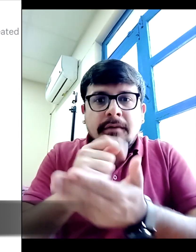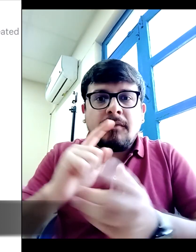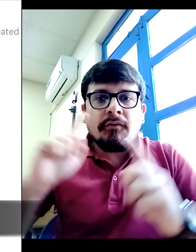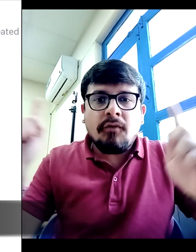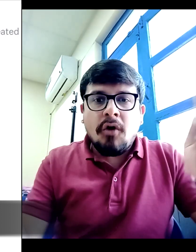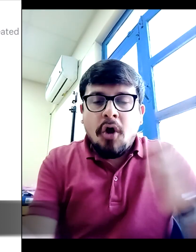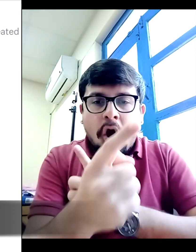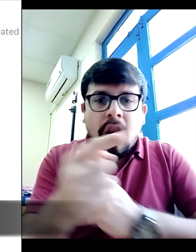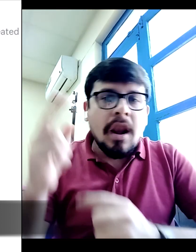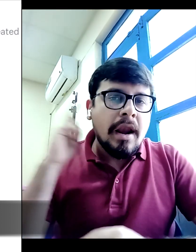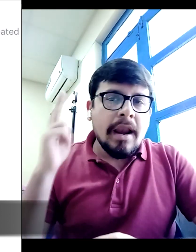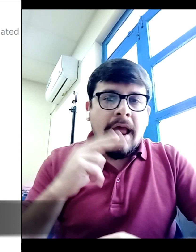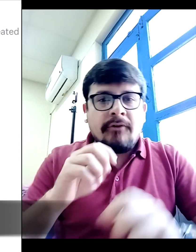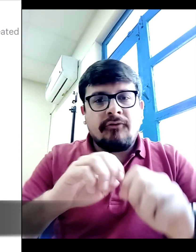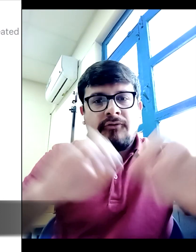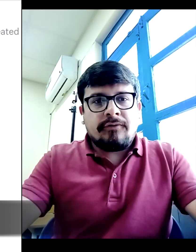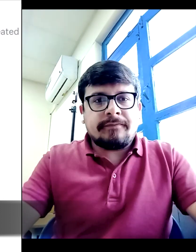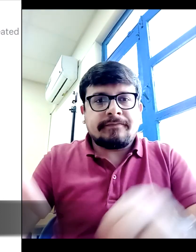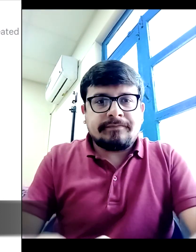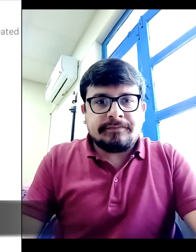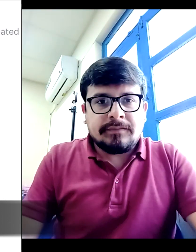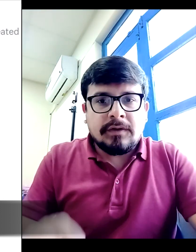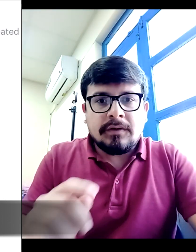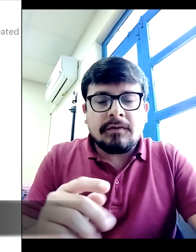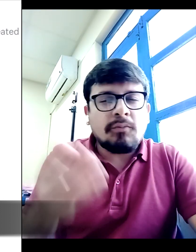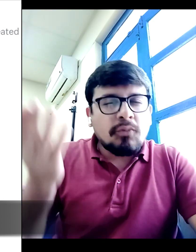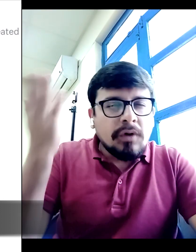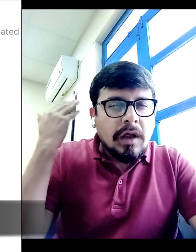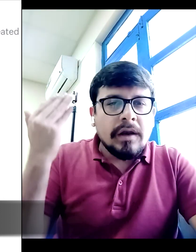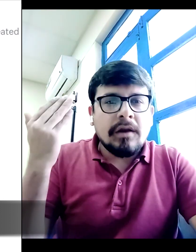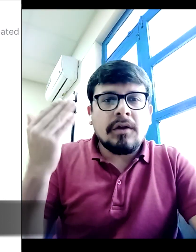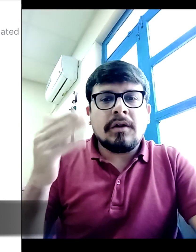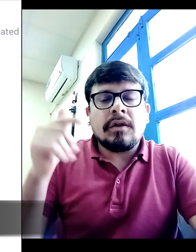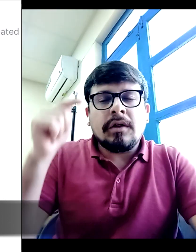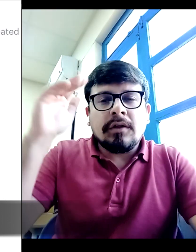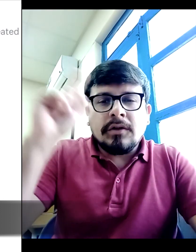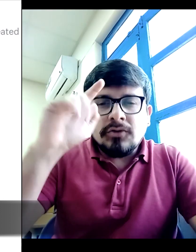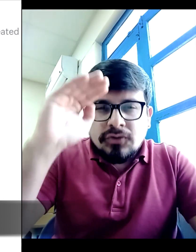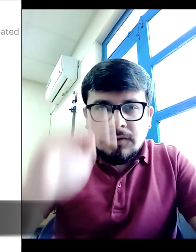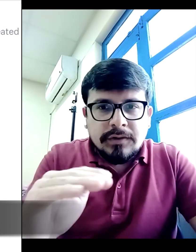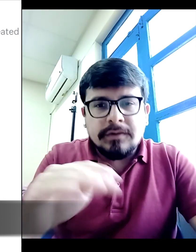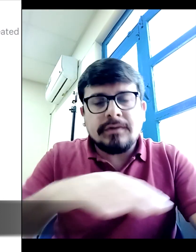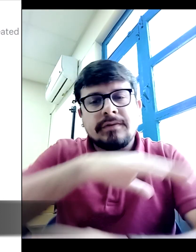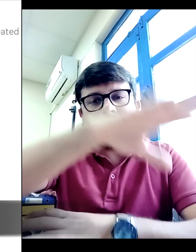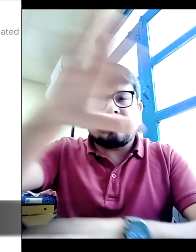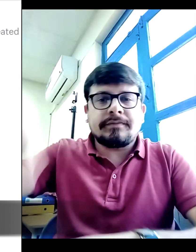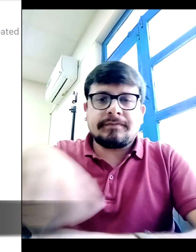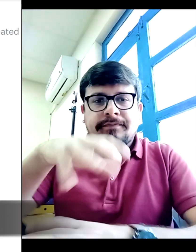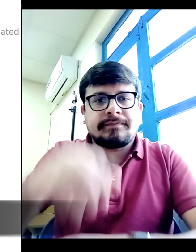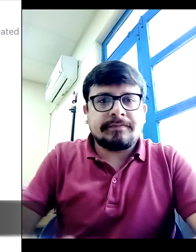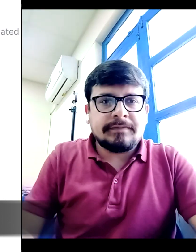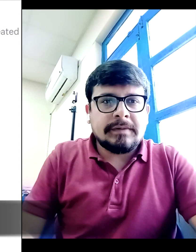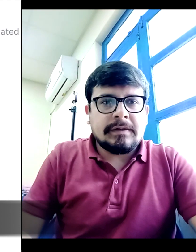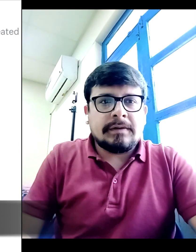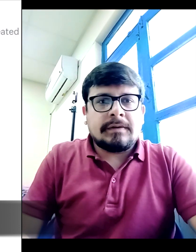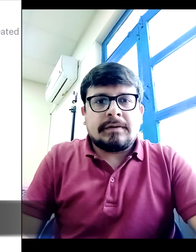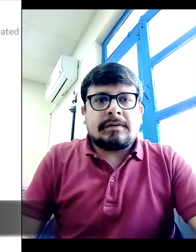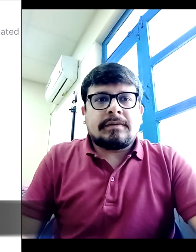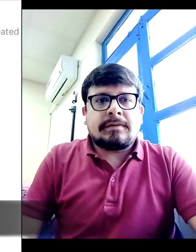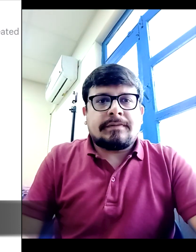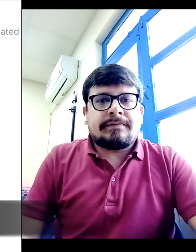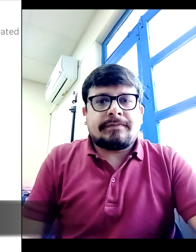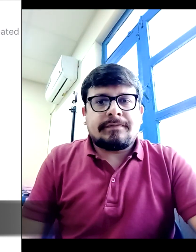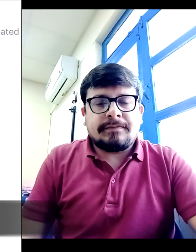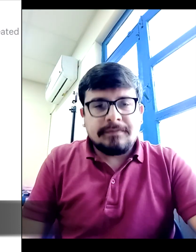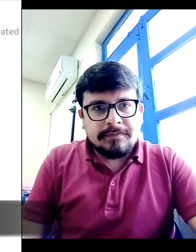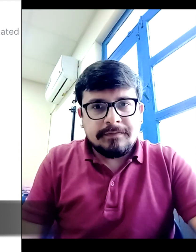for all deaf, old or young. So my slogan